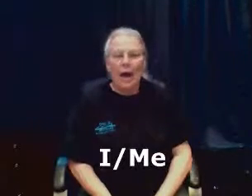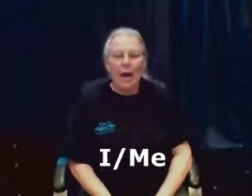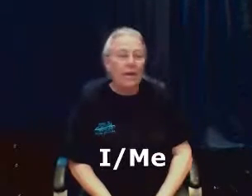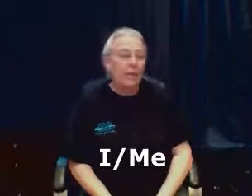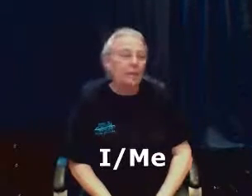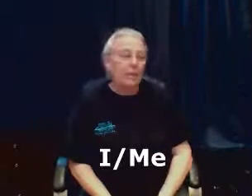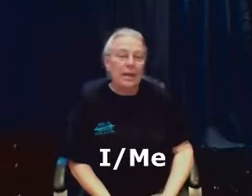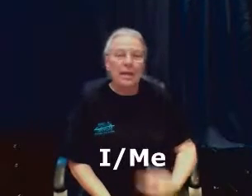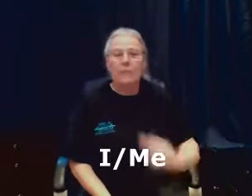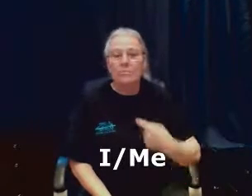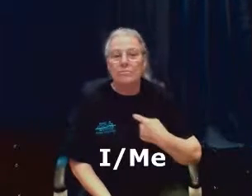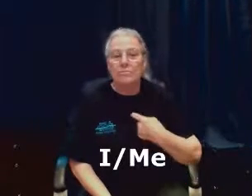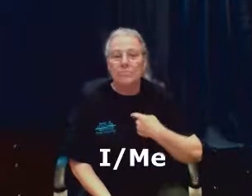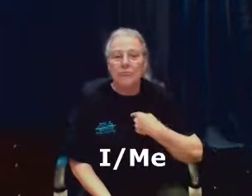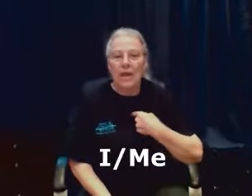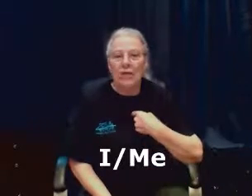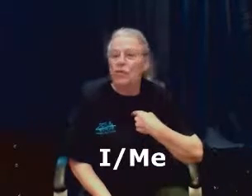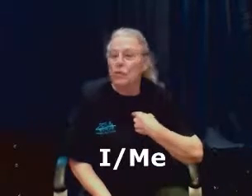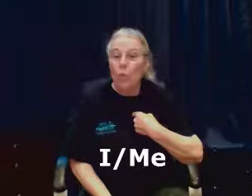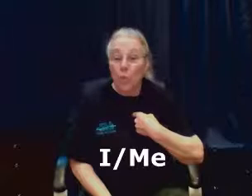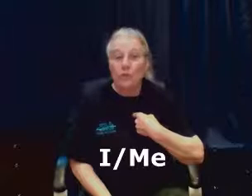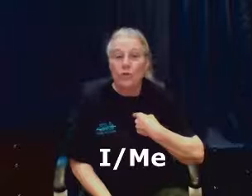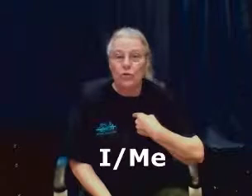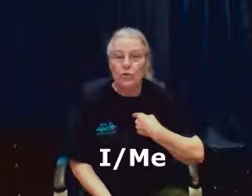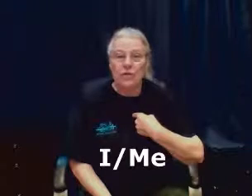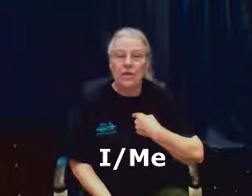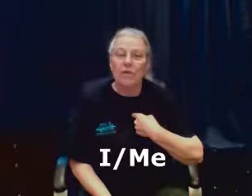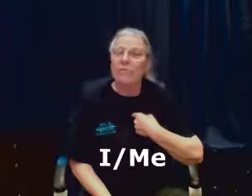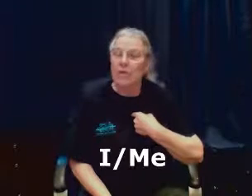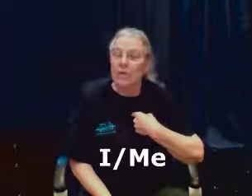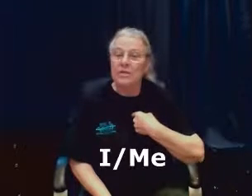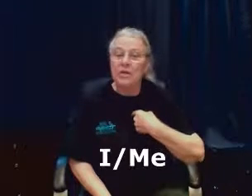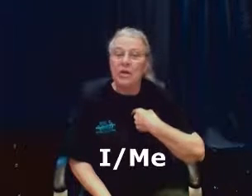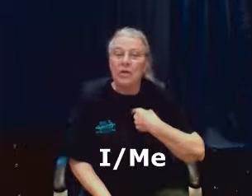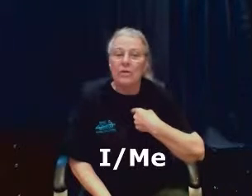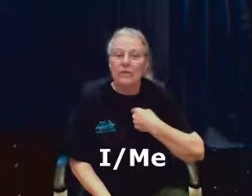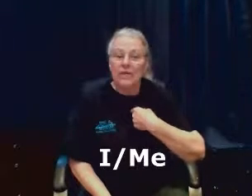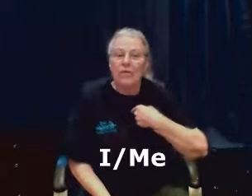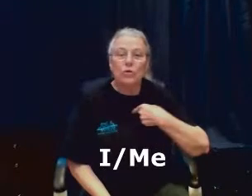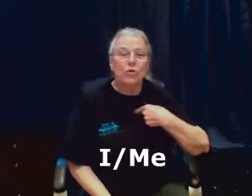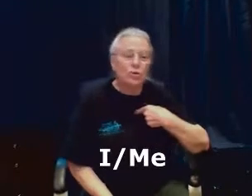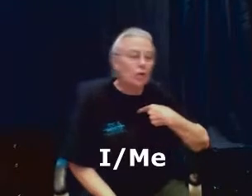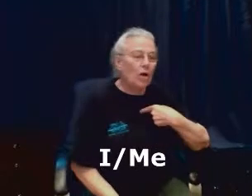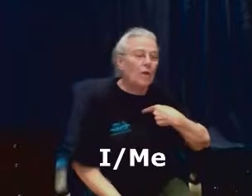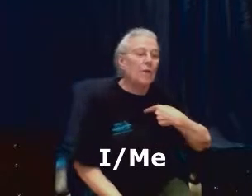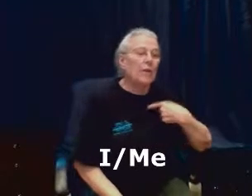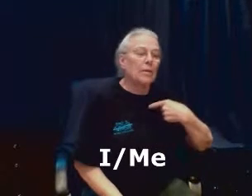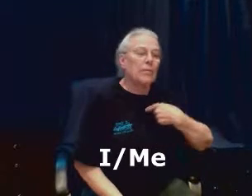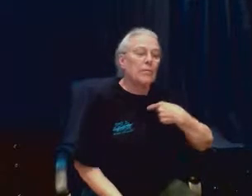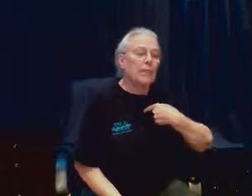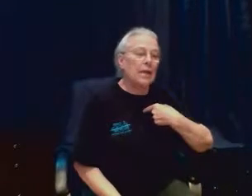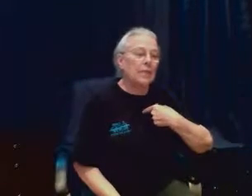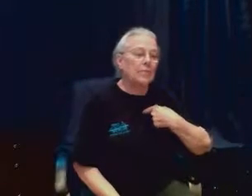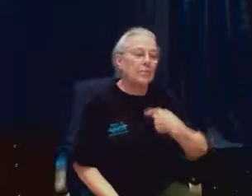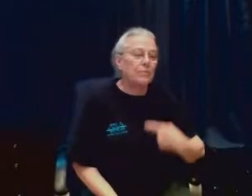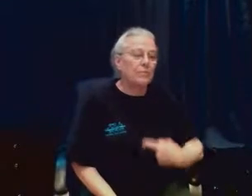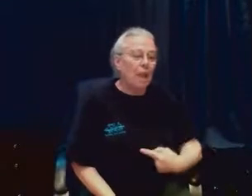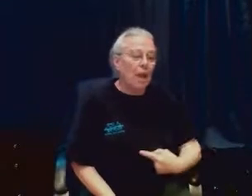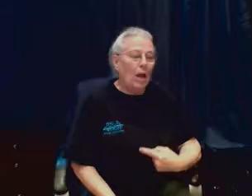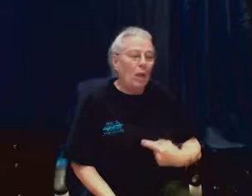I, me, and you're just pointing to yourself because that's who you're talking about. Me. When